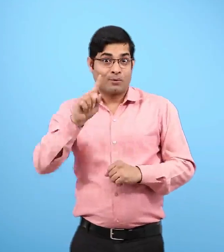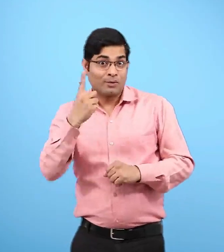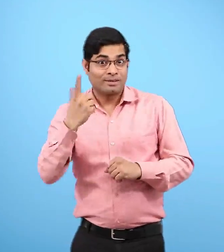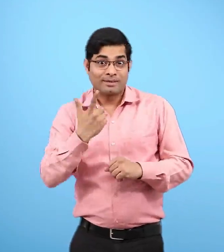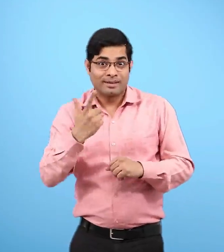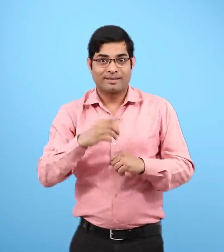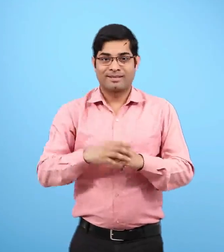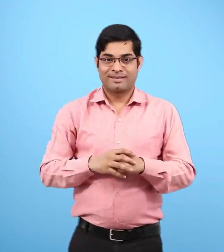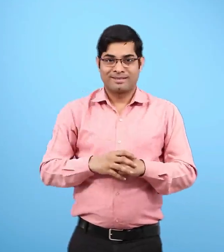Brush 1